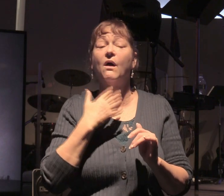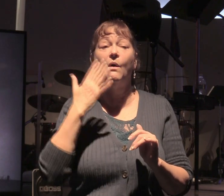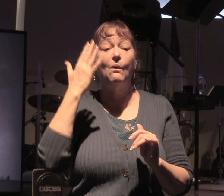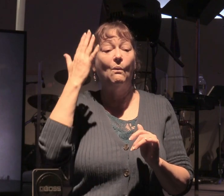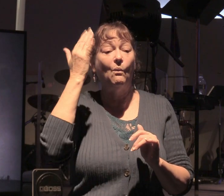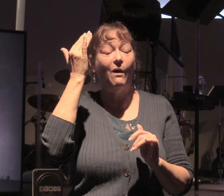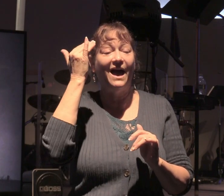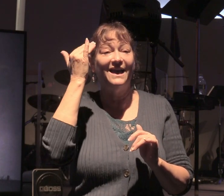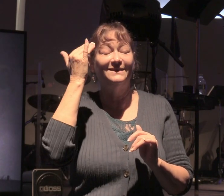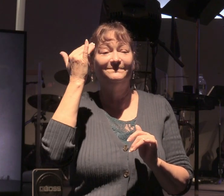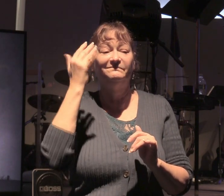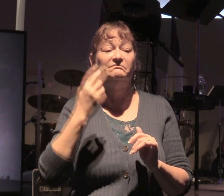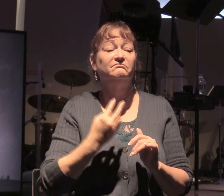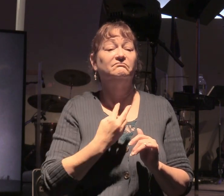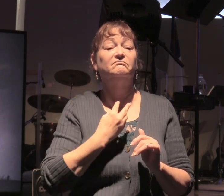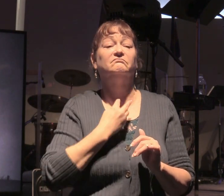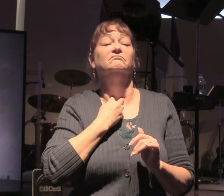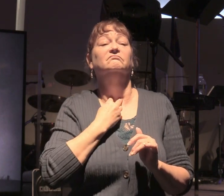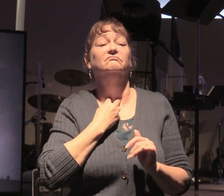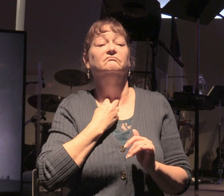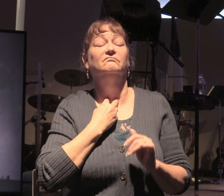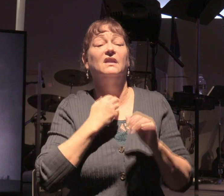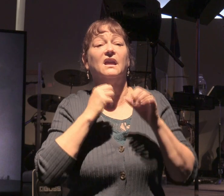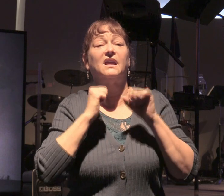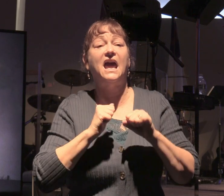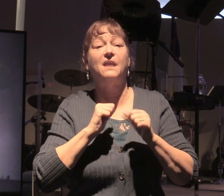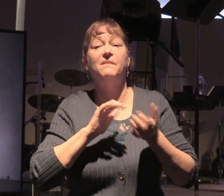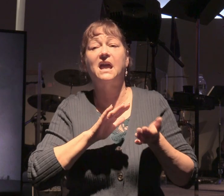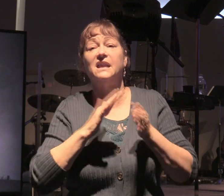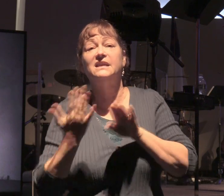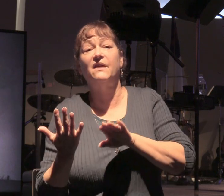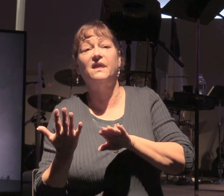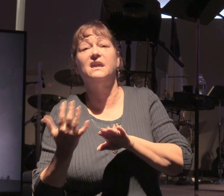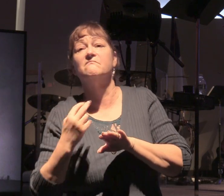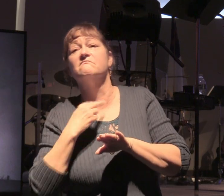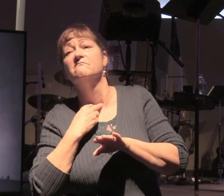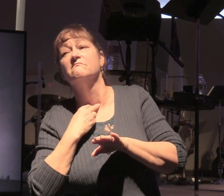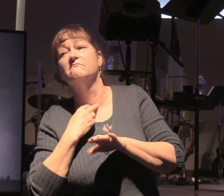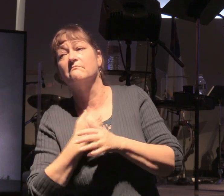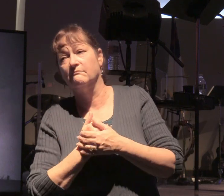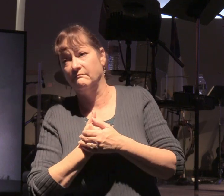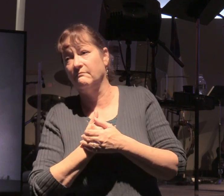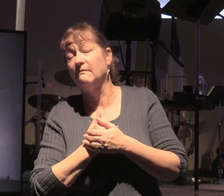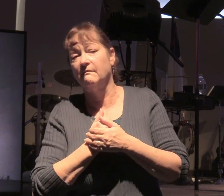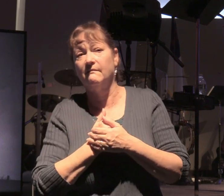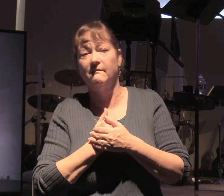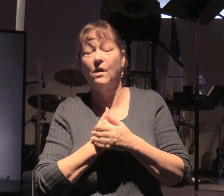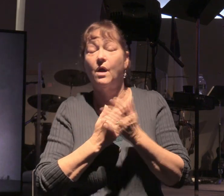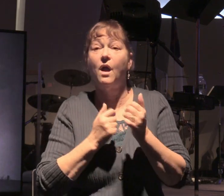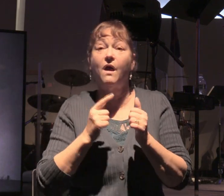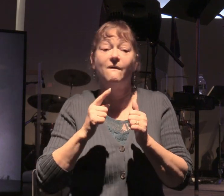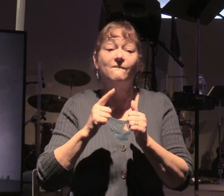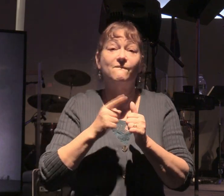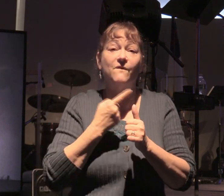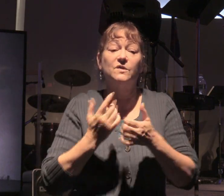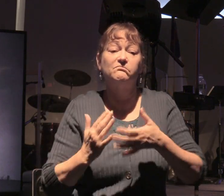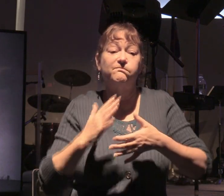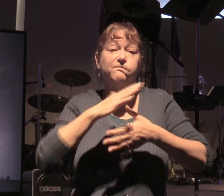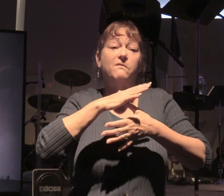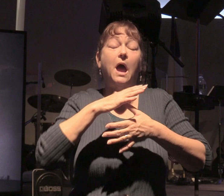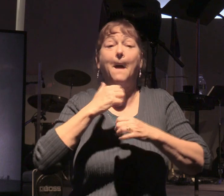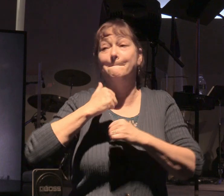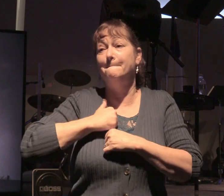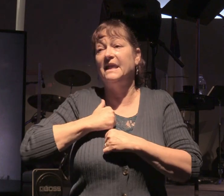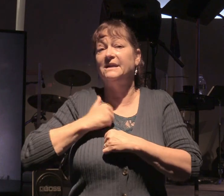because that entanglement can become a deathly snare. First and foremost, he's a military